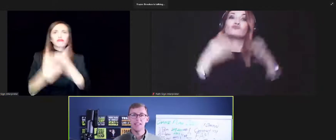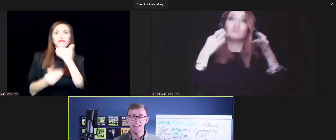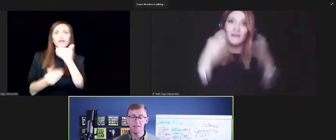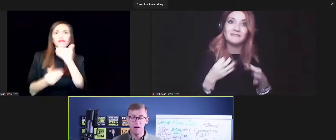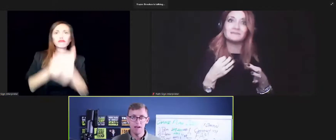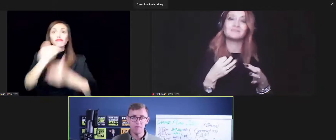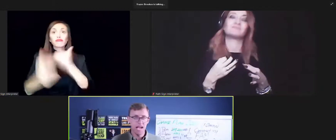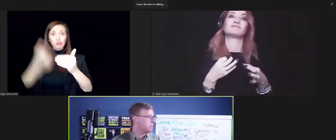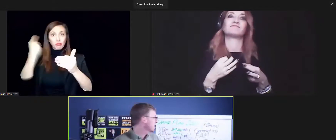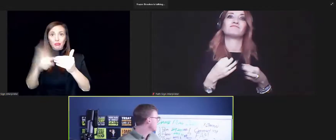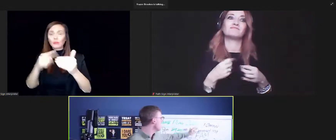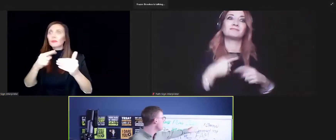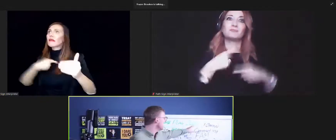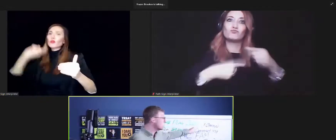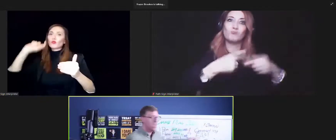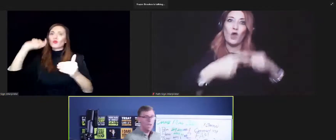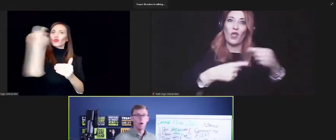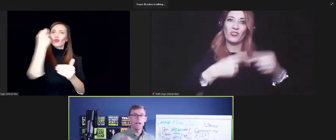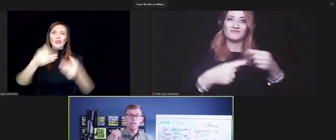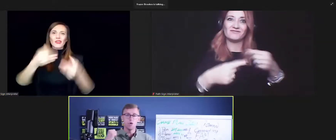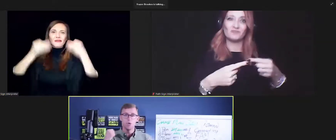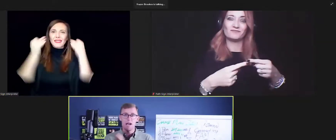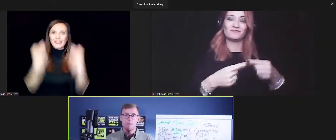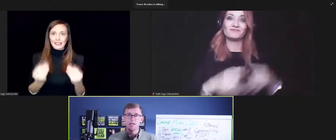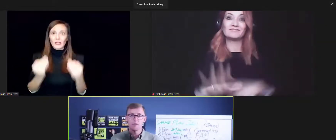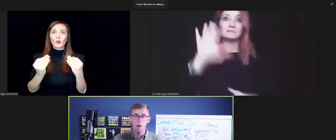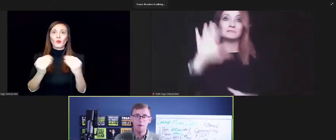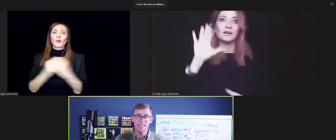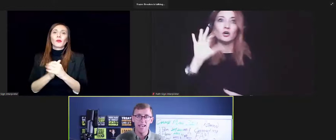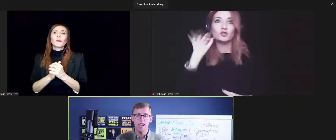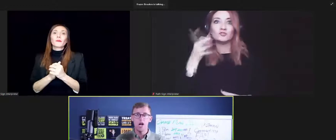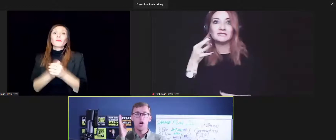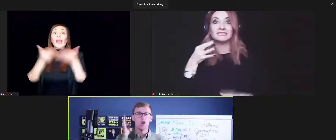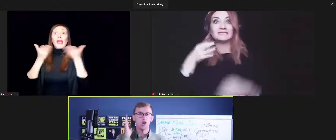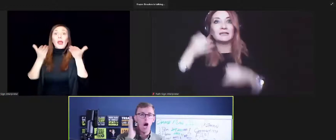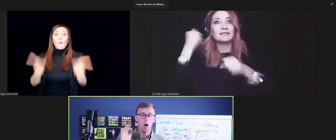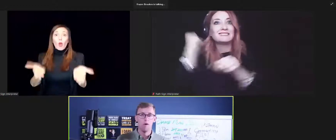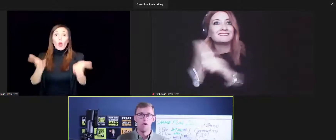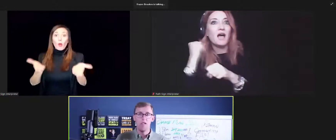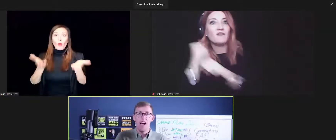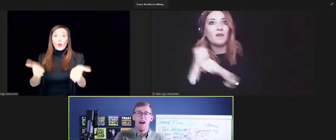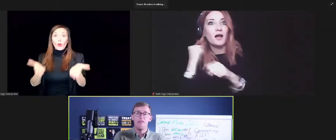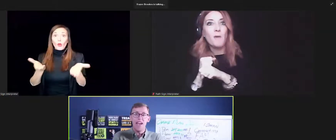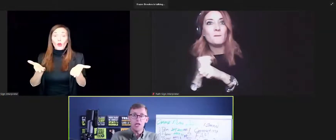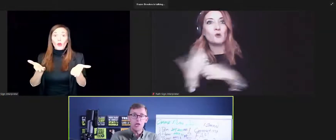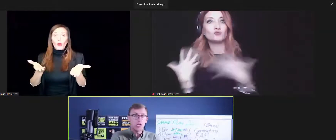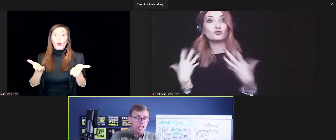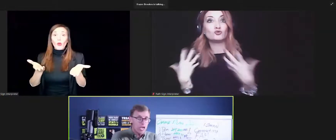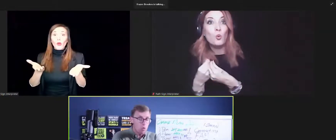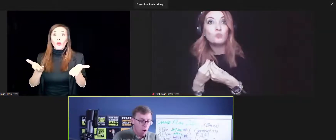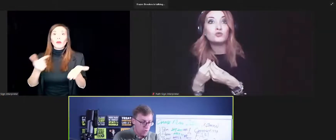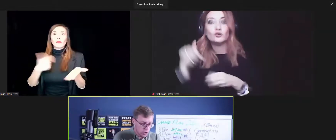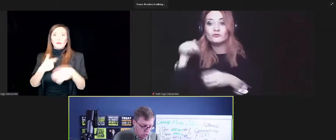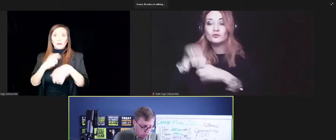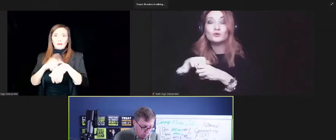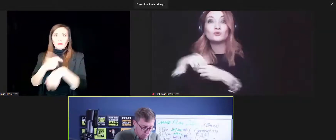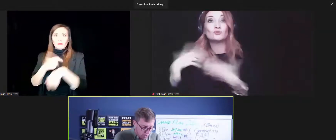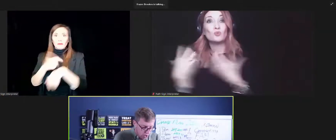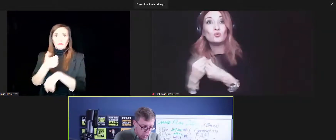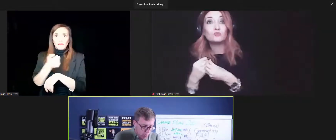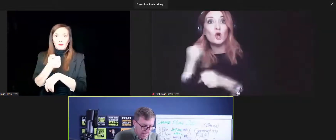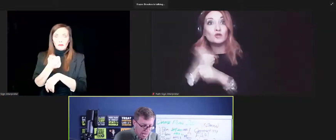set the countdown timer to 10 minutes. We're going to do 10 minutes of commenting. Go. And they see you on the